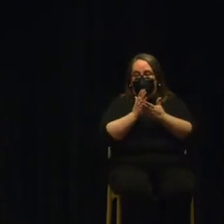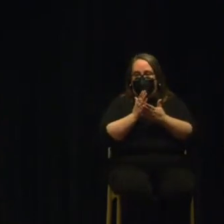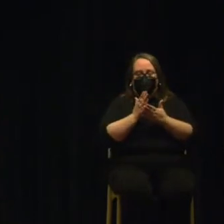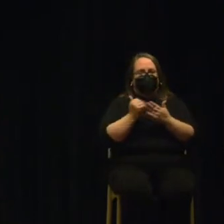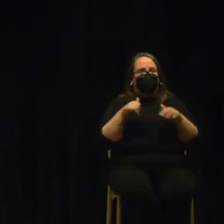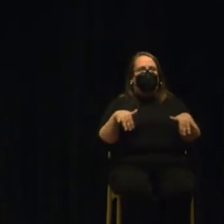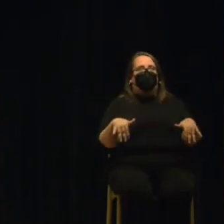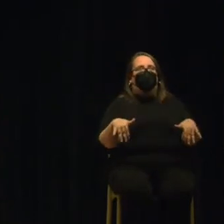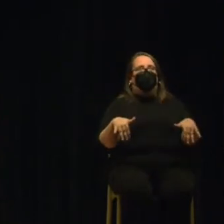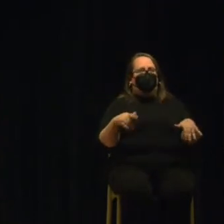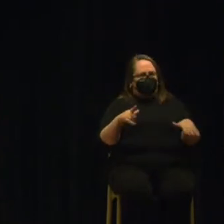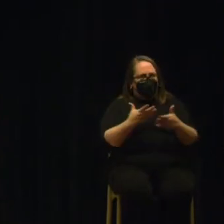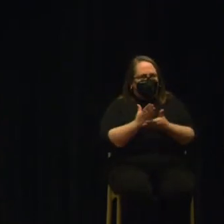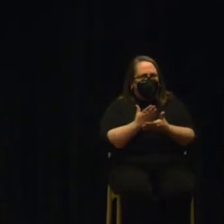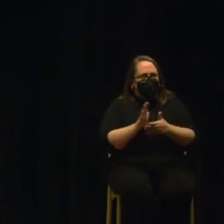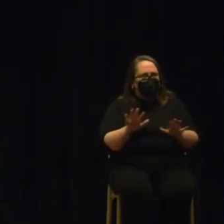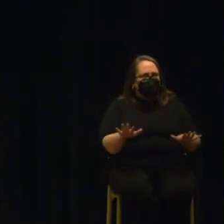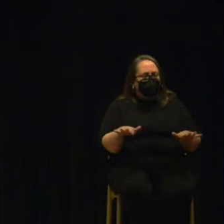boy.